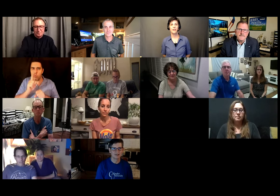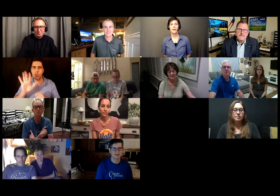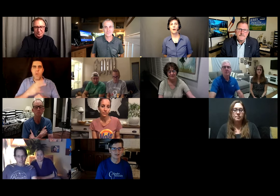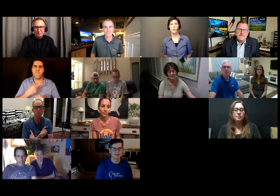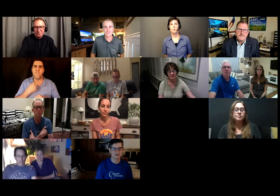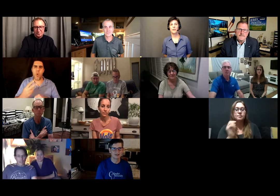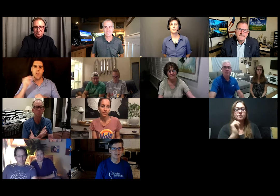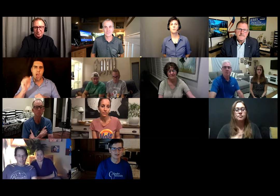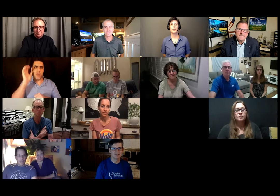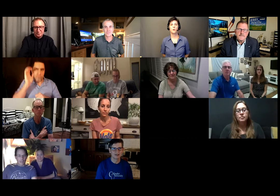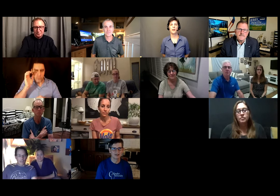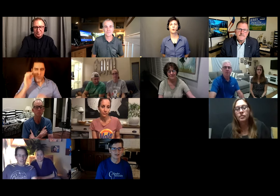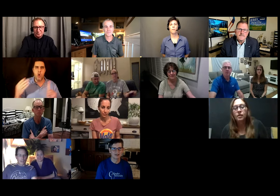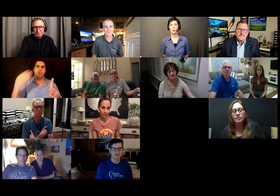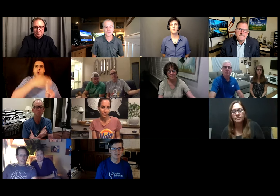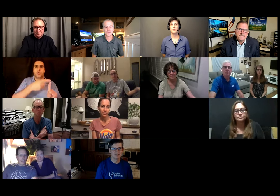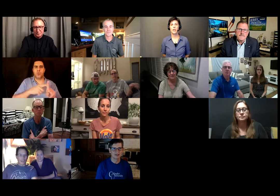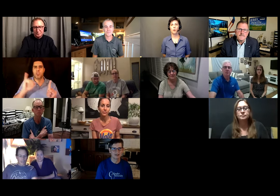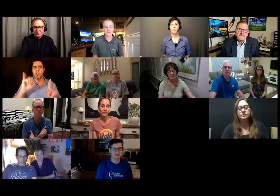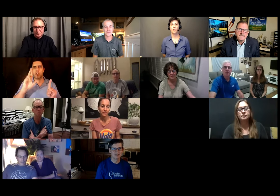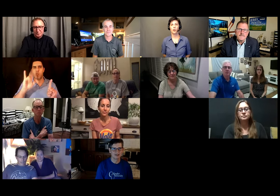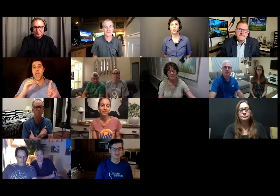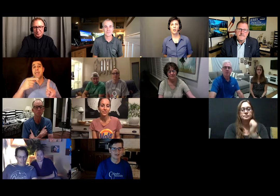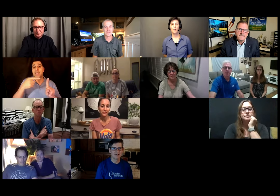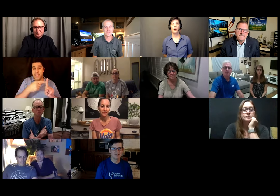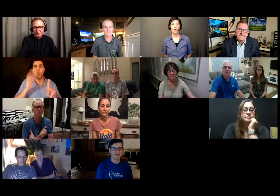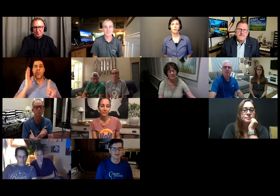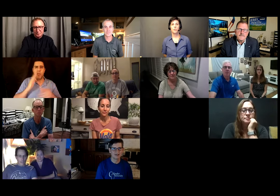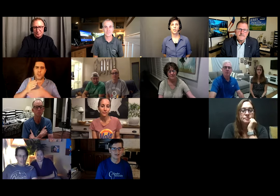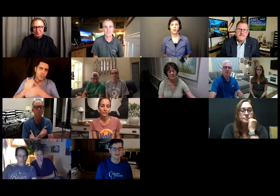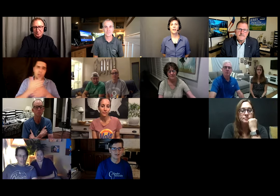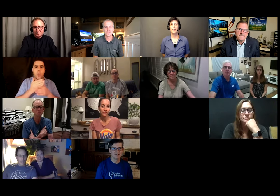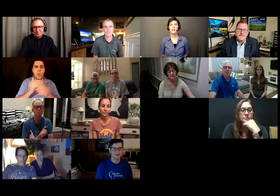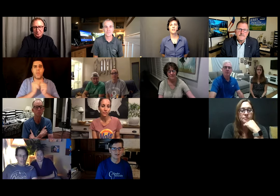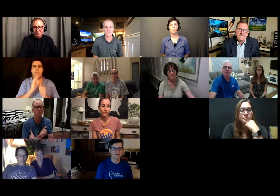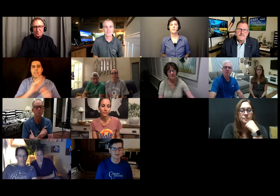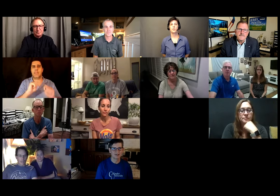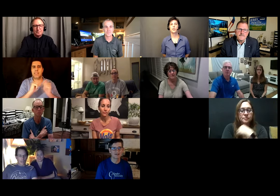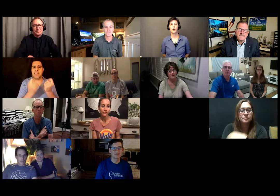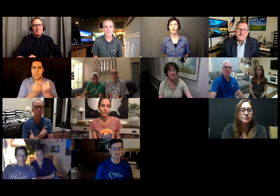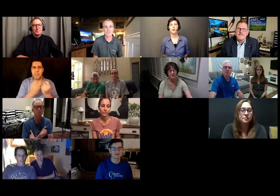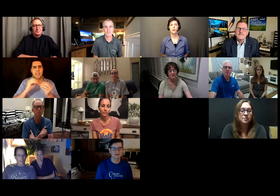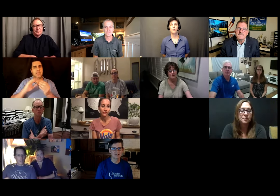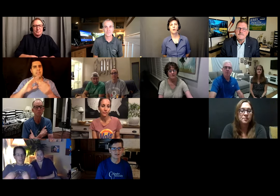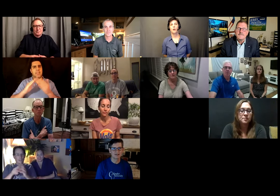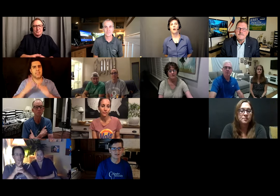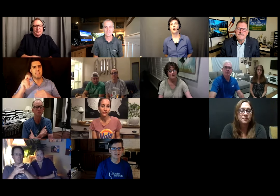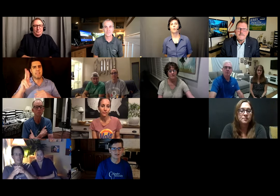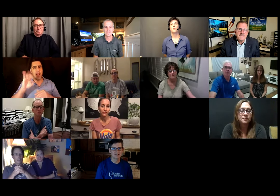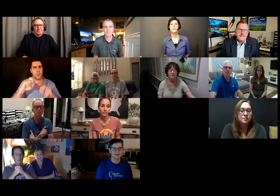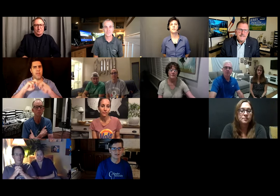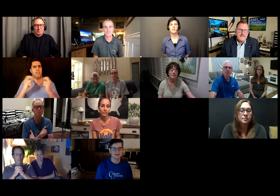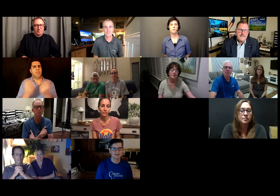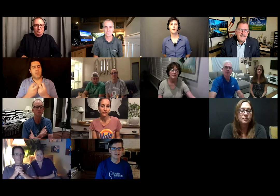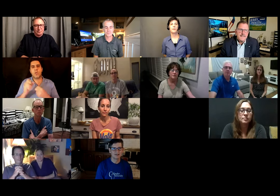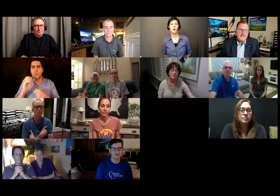event. I want to make sure that your voices can be heard. Over to Jerry, and he is going to share